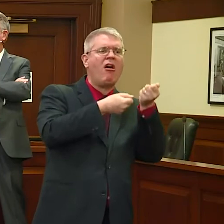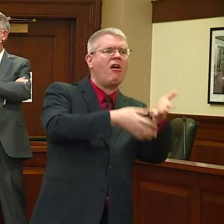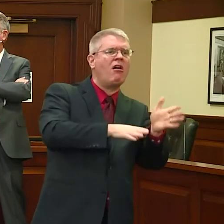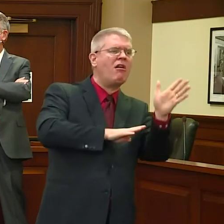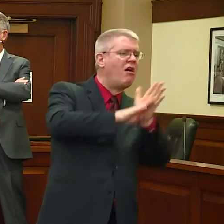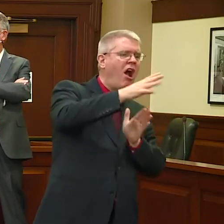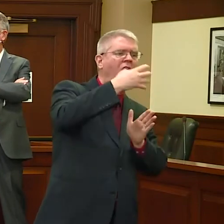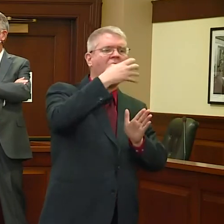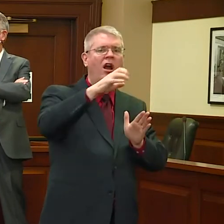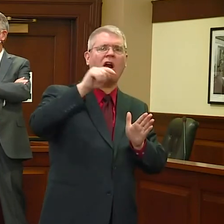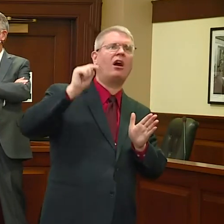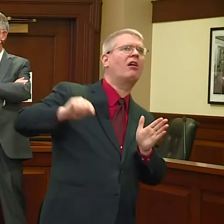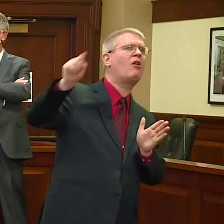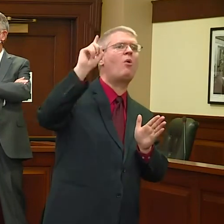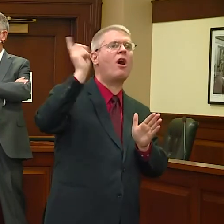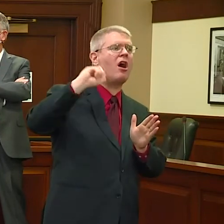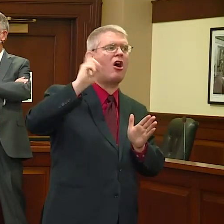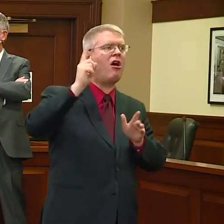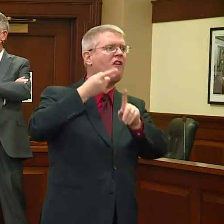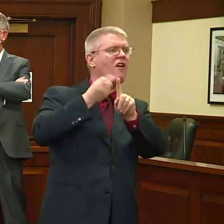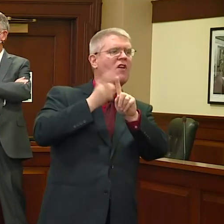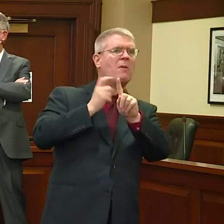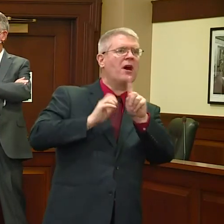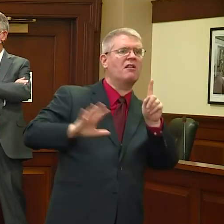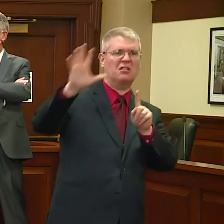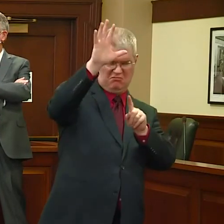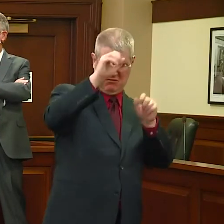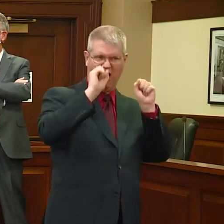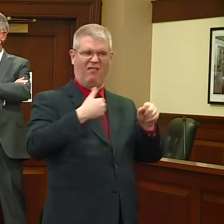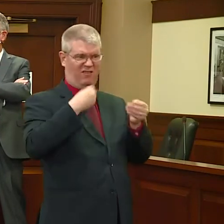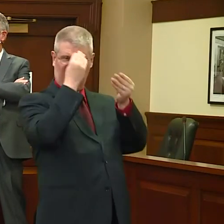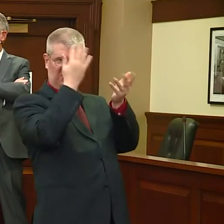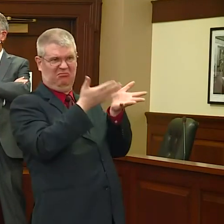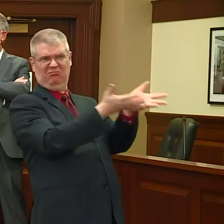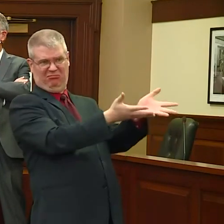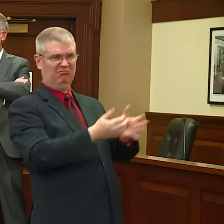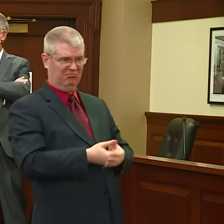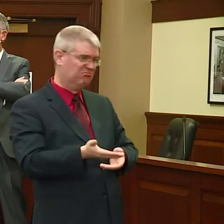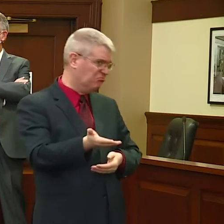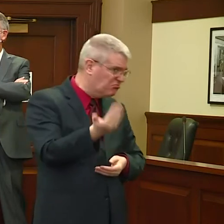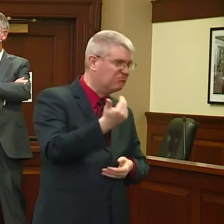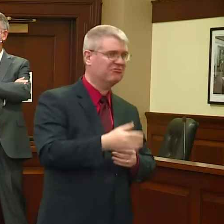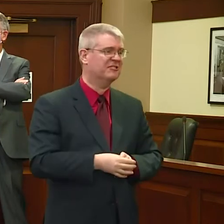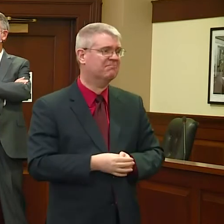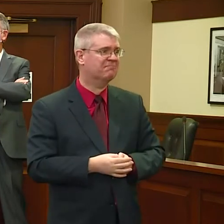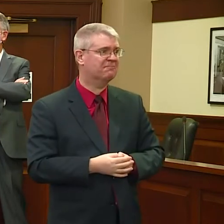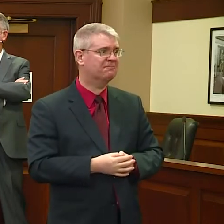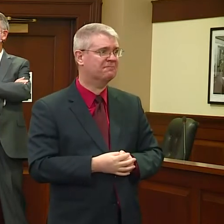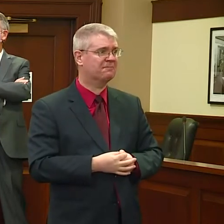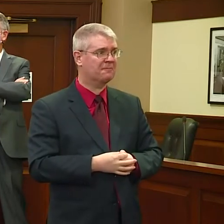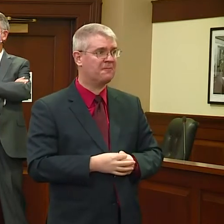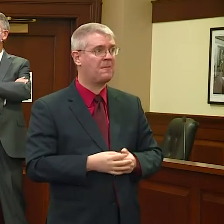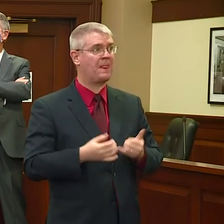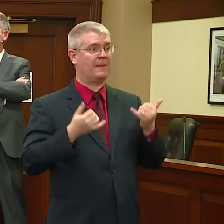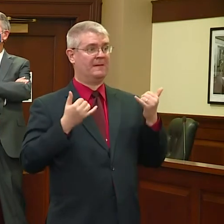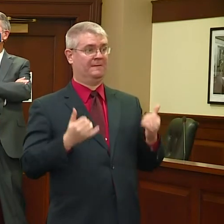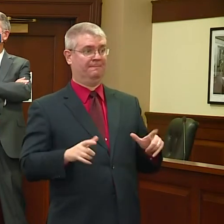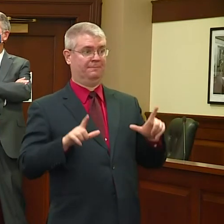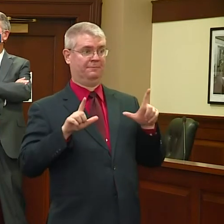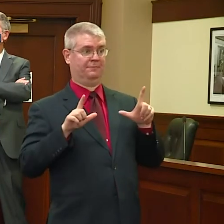there. Next. We also have been looking very much, a lot of discussion, of course, about schools, the impact of